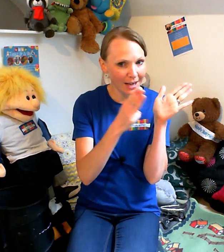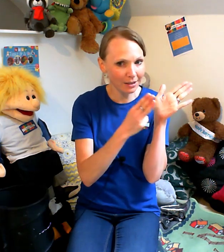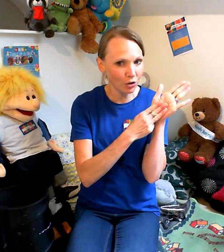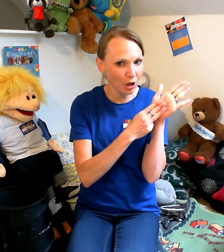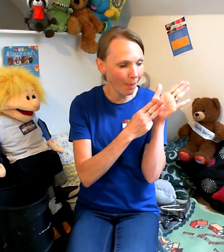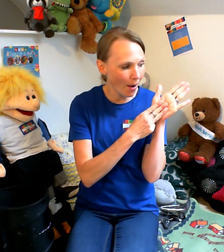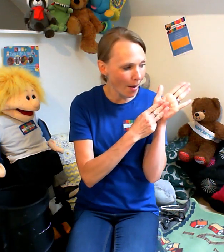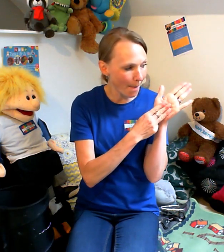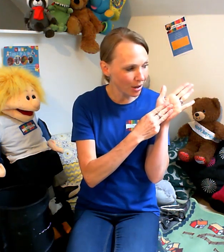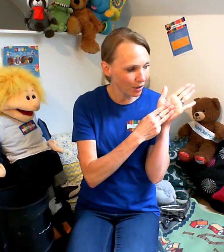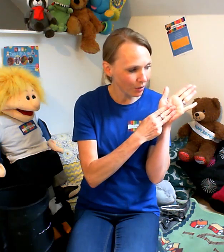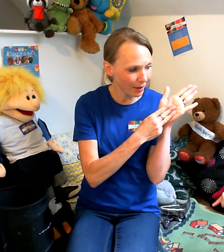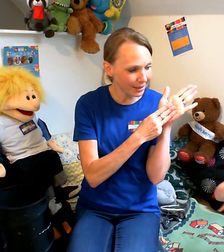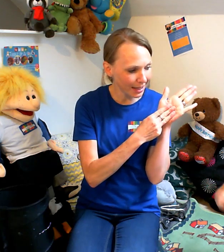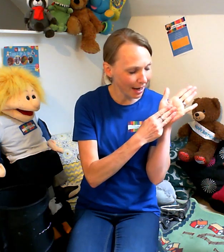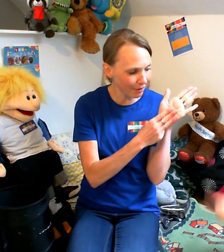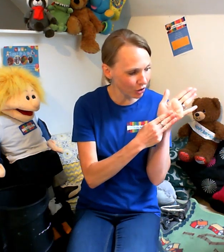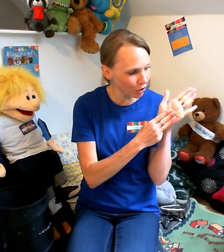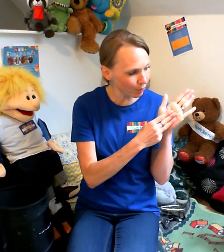on your palm. Ready? How's going to do mummy?